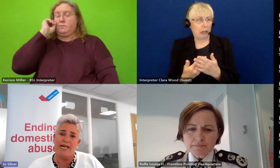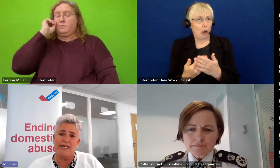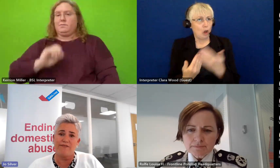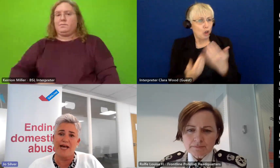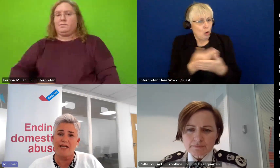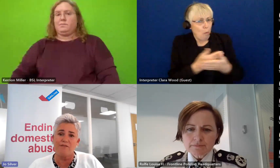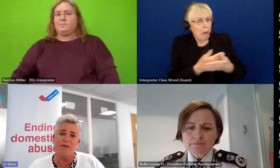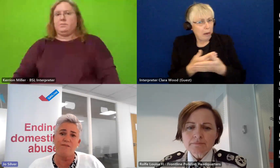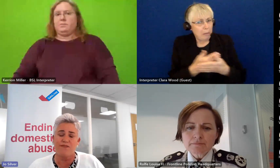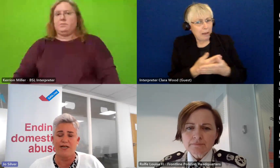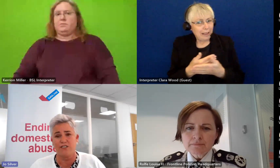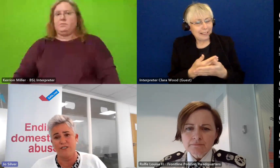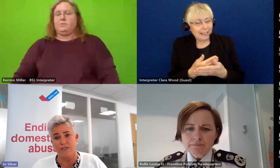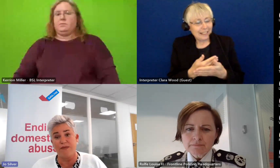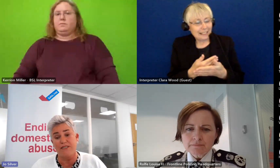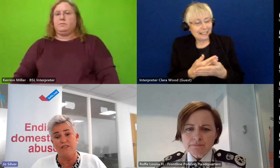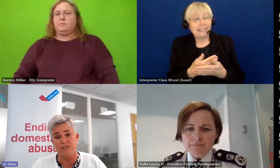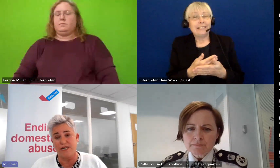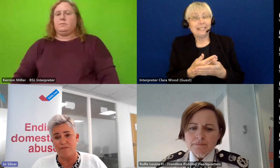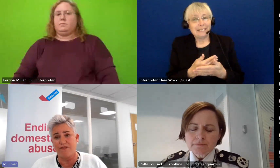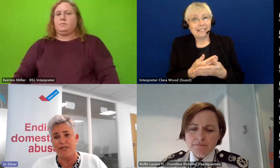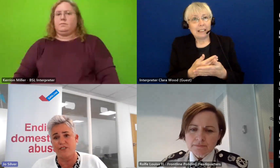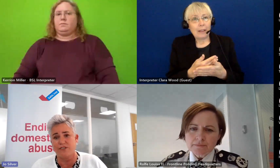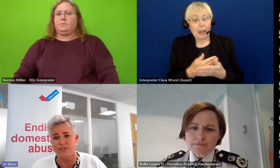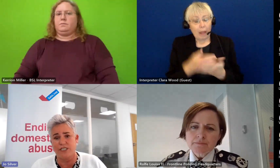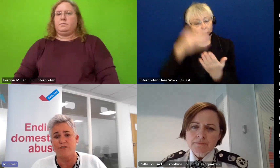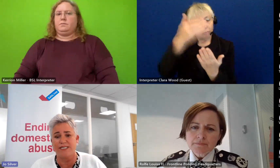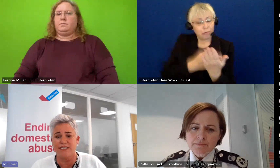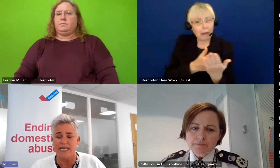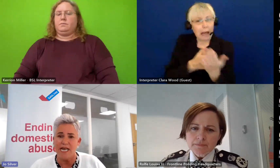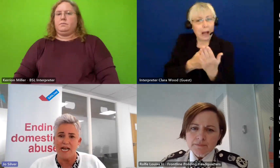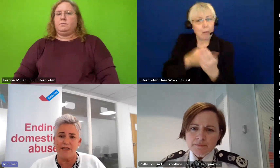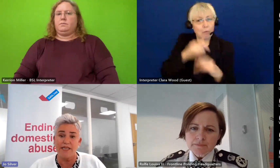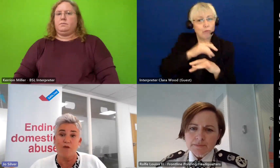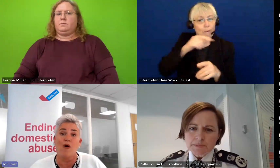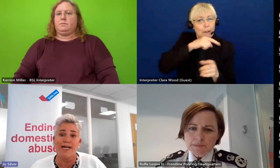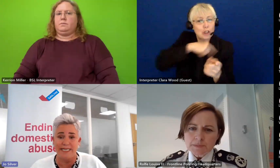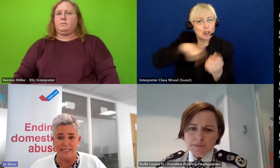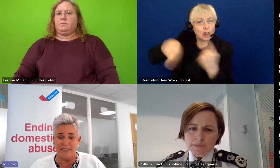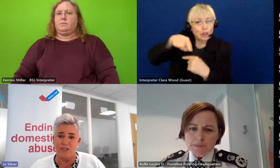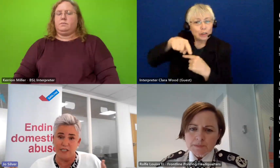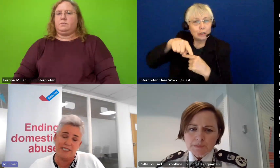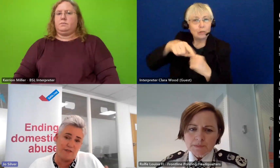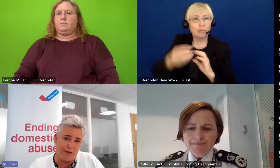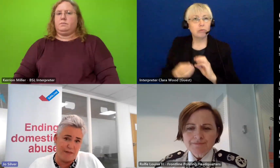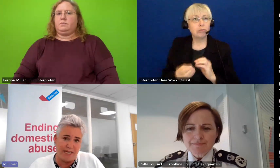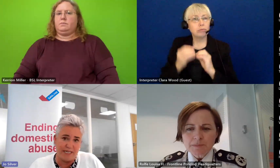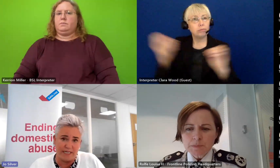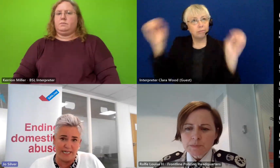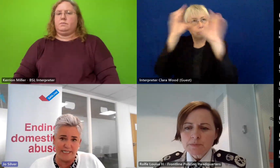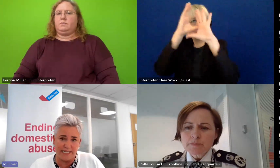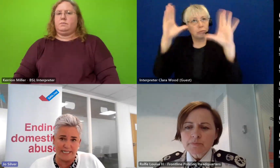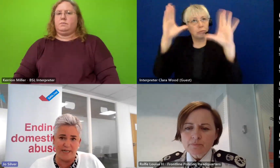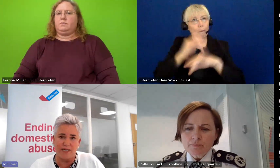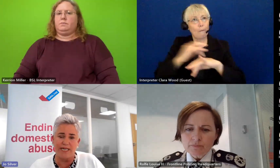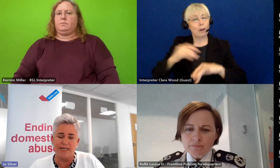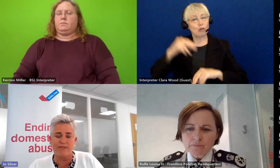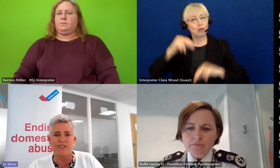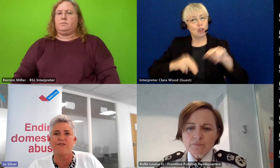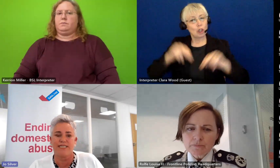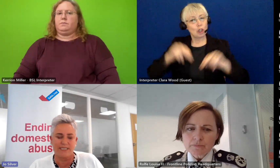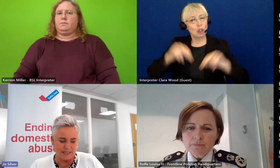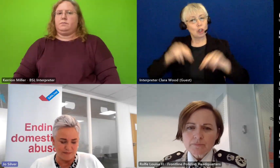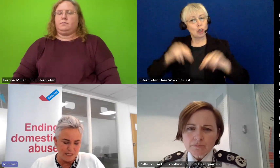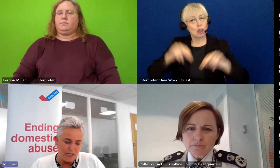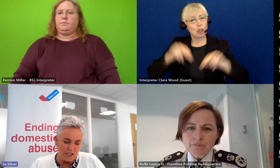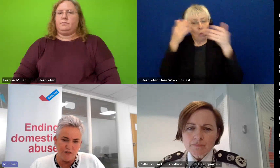real way of helping professionals build on their professional judgment and think wider than just the remit that they sit in when it comes